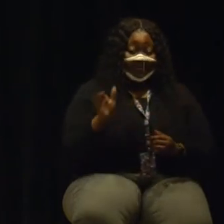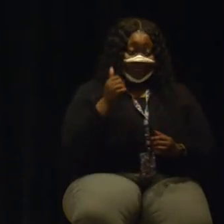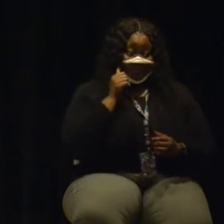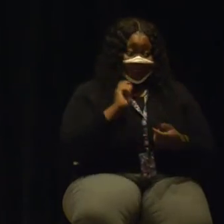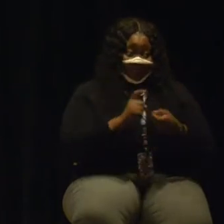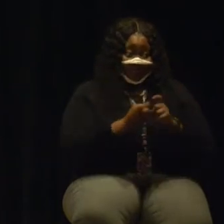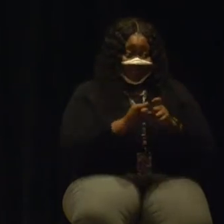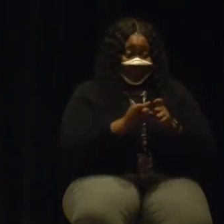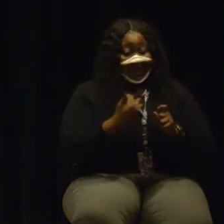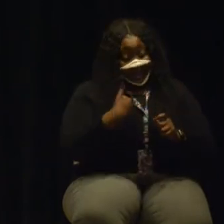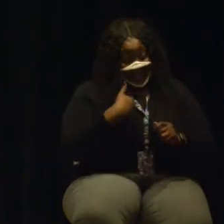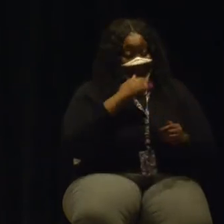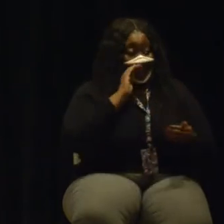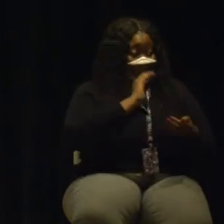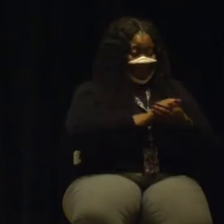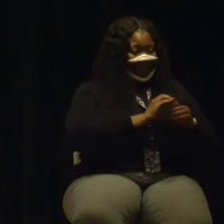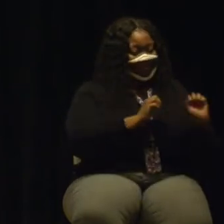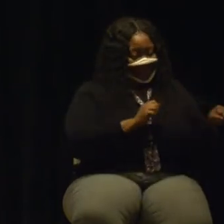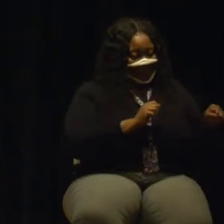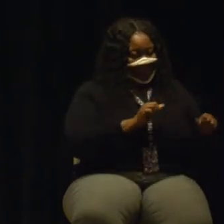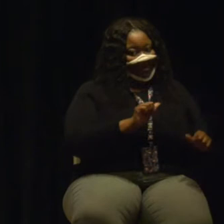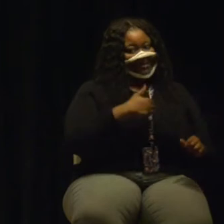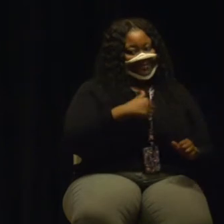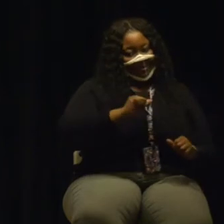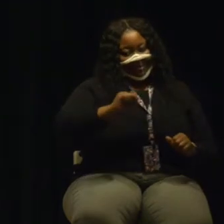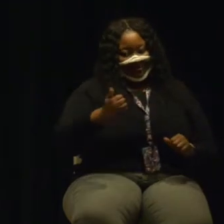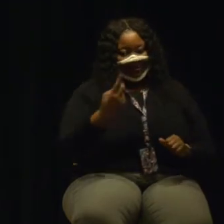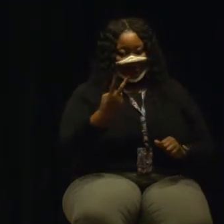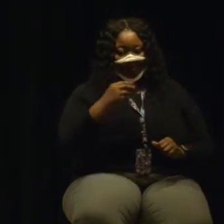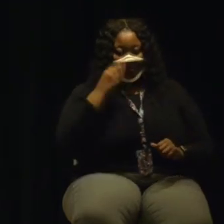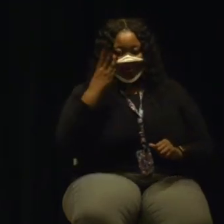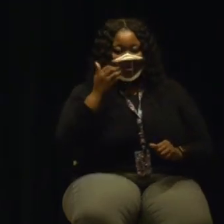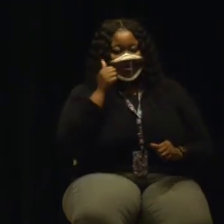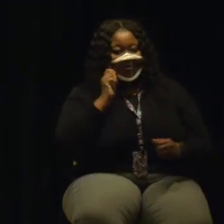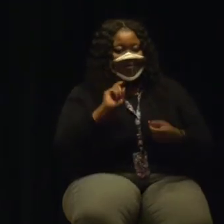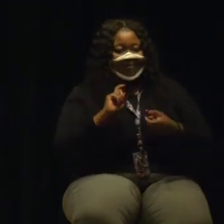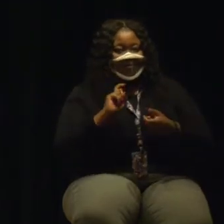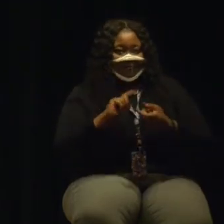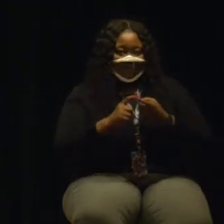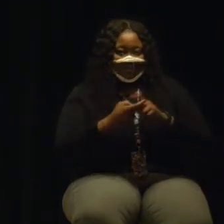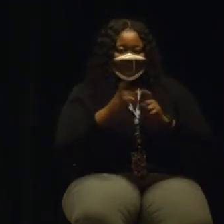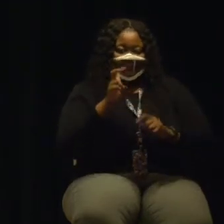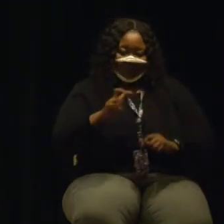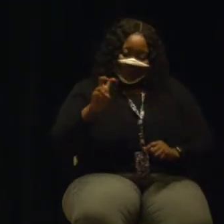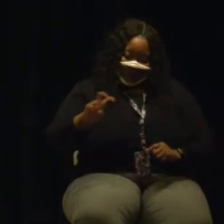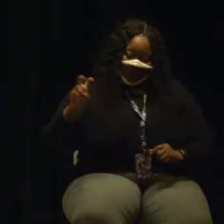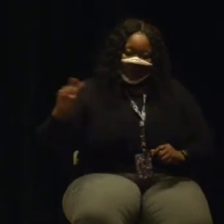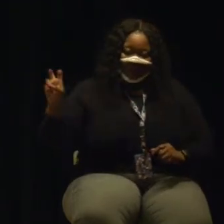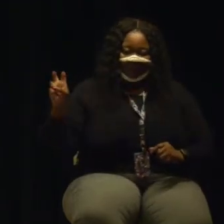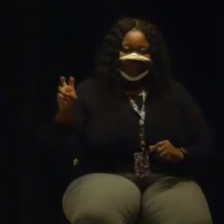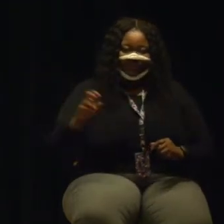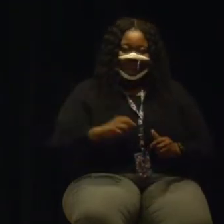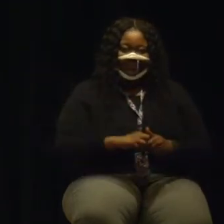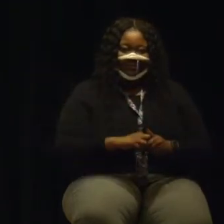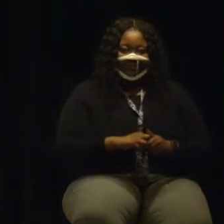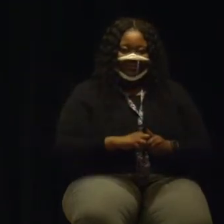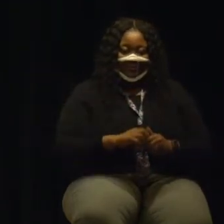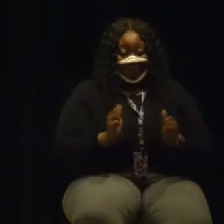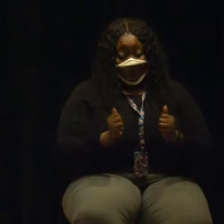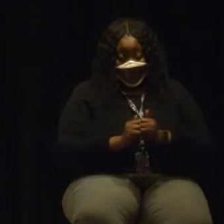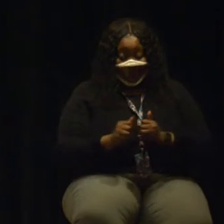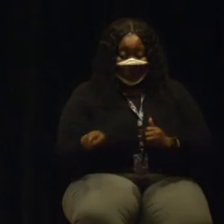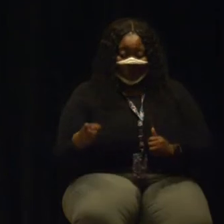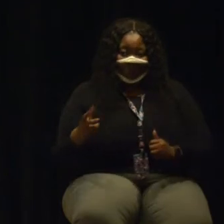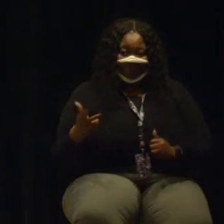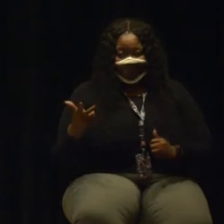white wife, but he also had two white girlfriends that he would travel with and just kind of send them ahead to wherever he'd be. And then they'd just